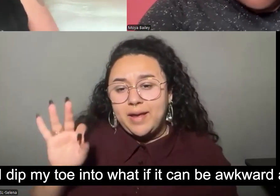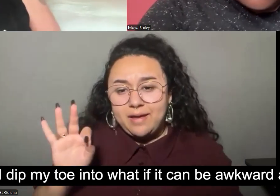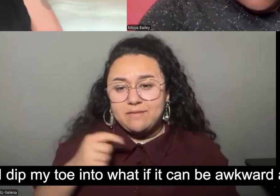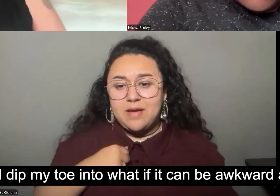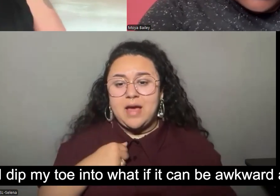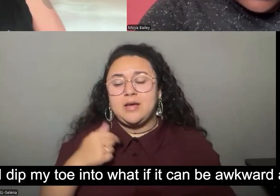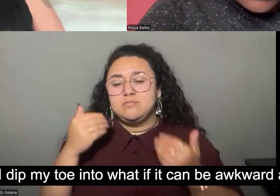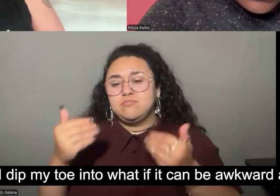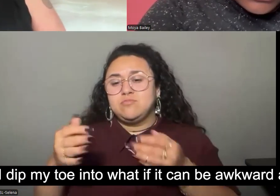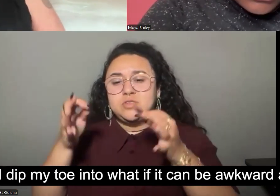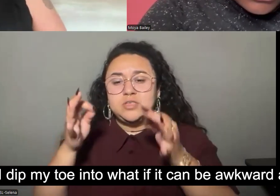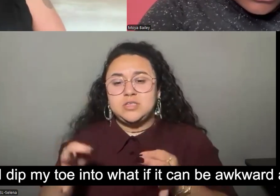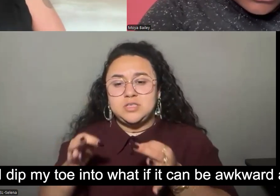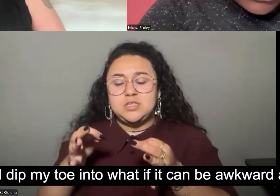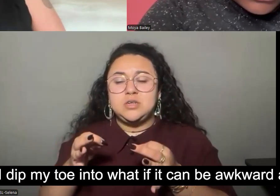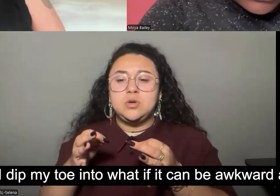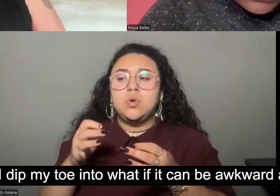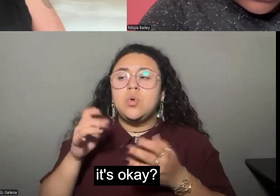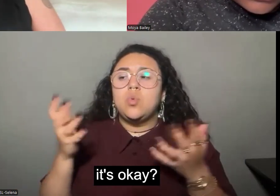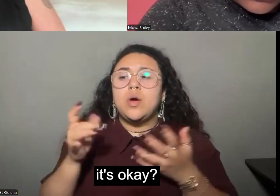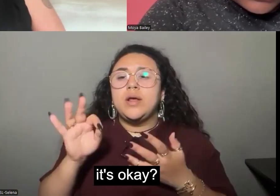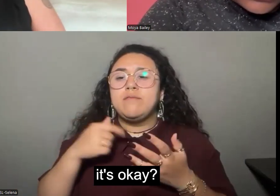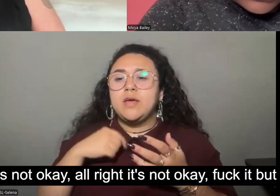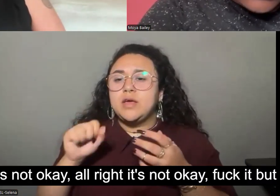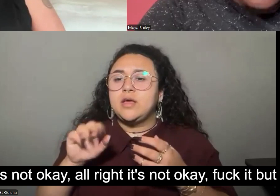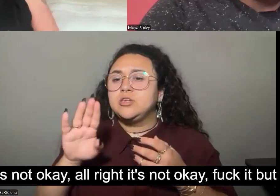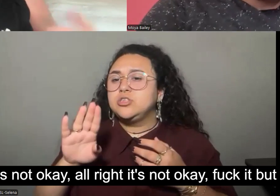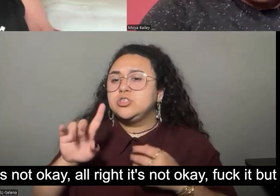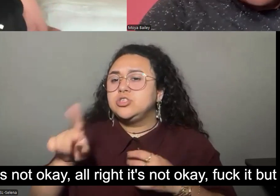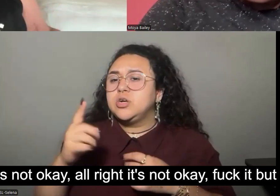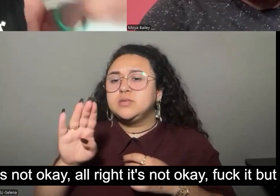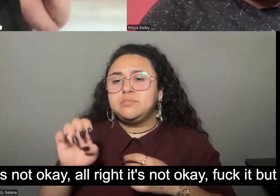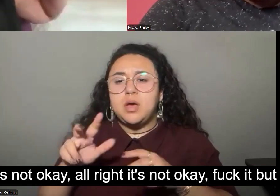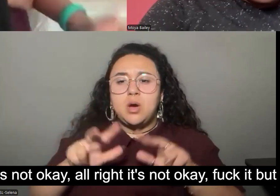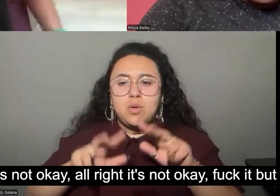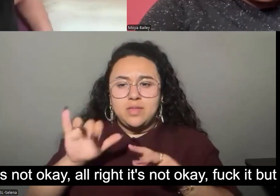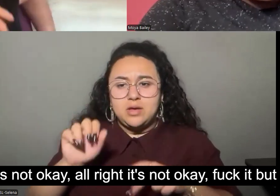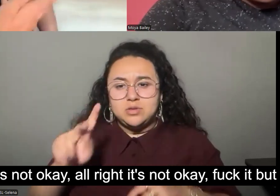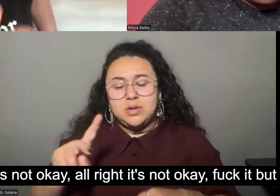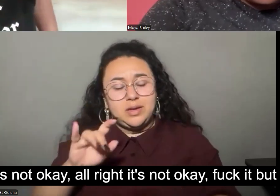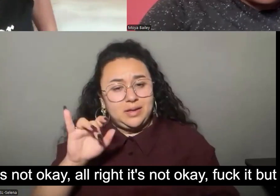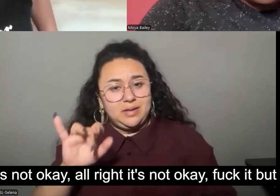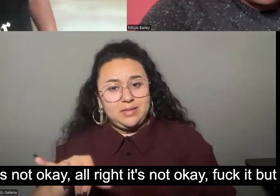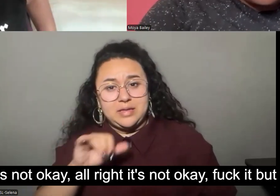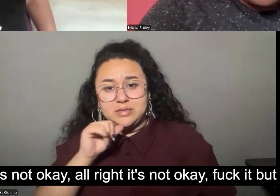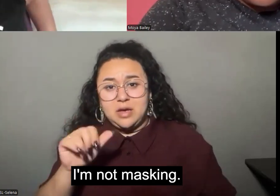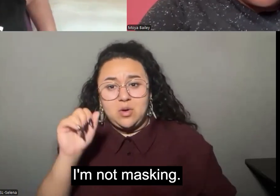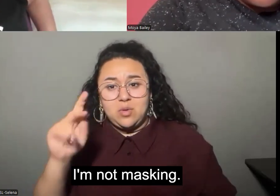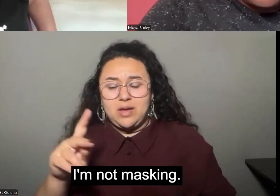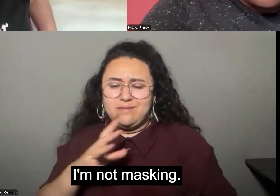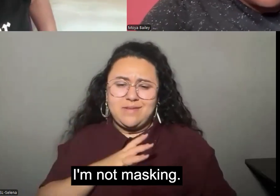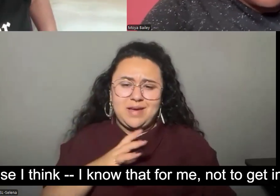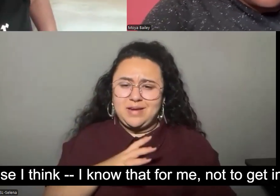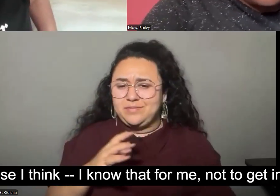my toe into what if it can just be awkward and it's okay? Or if it's not okay, all right, it's not okay, fuck it. But I'm not